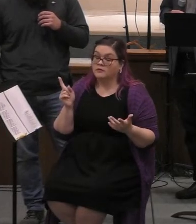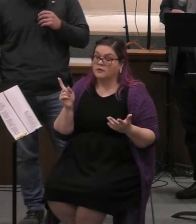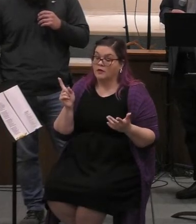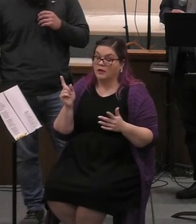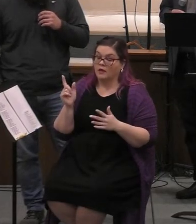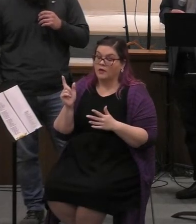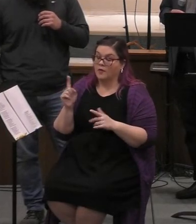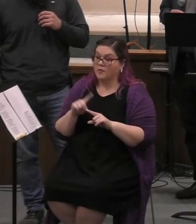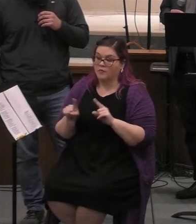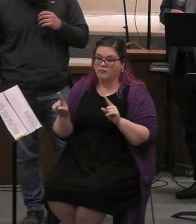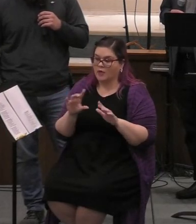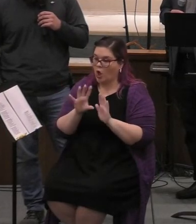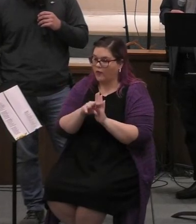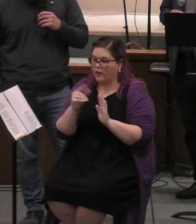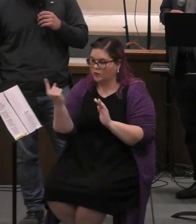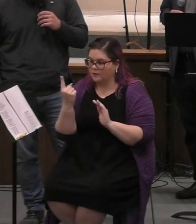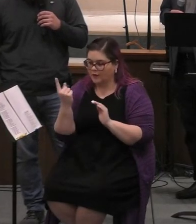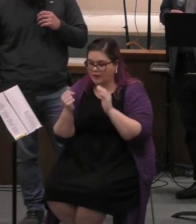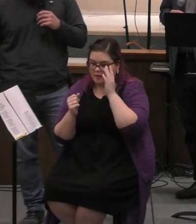stream.